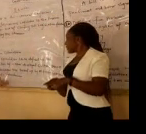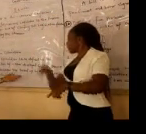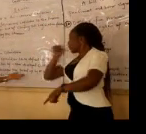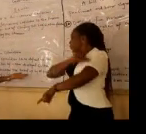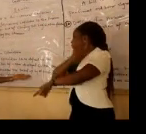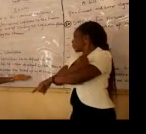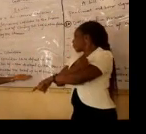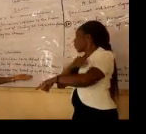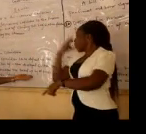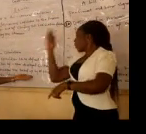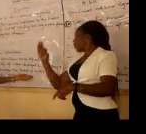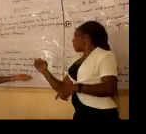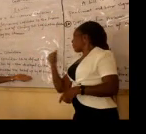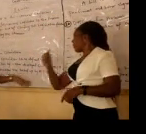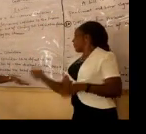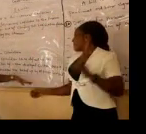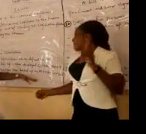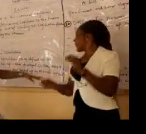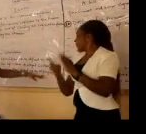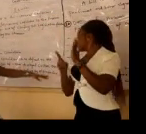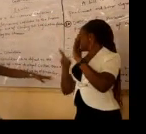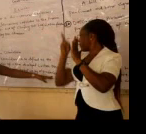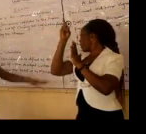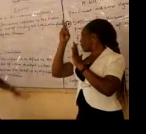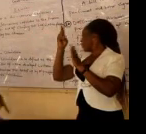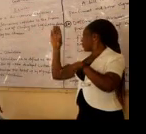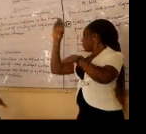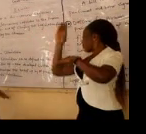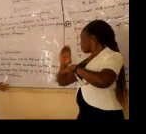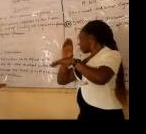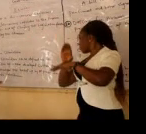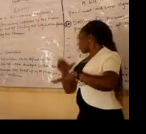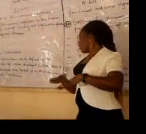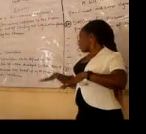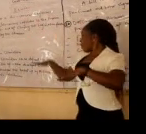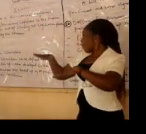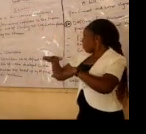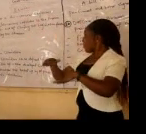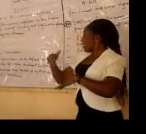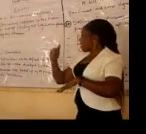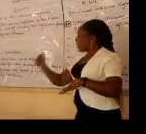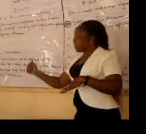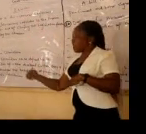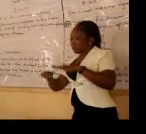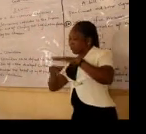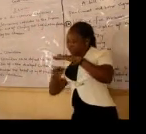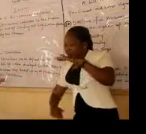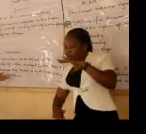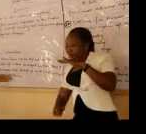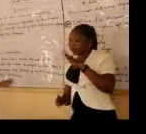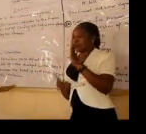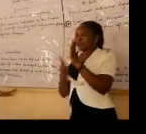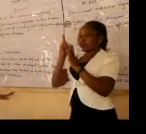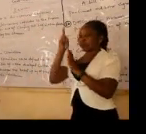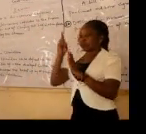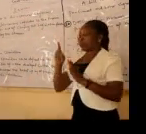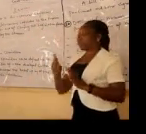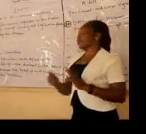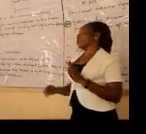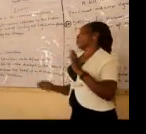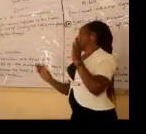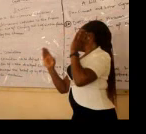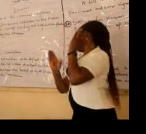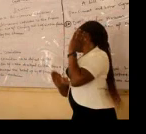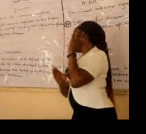one, backed up by expansionism and what? Economic